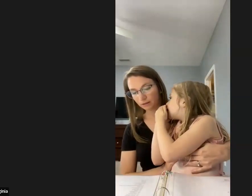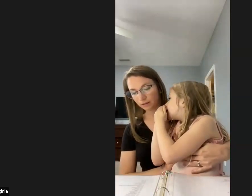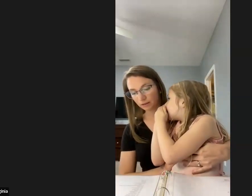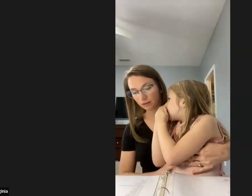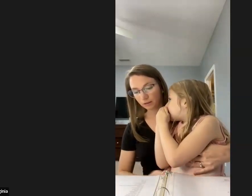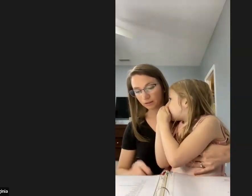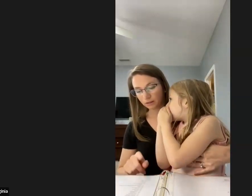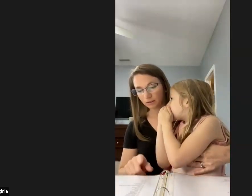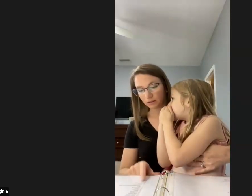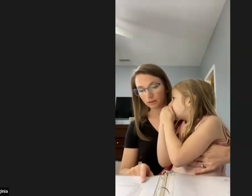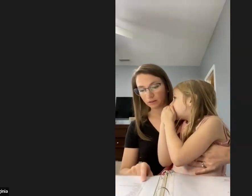Um,